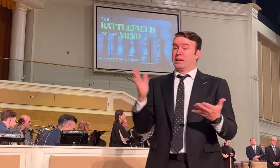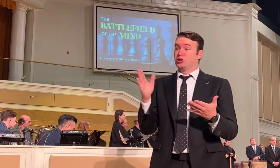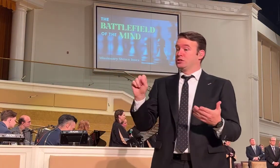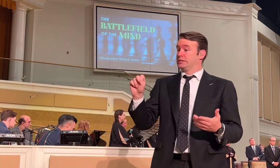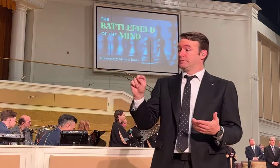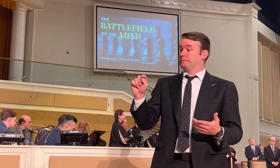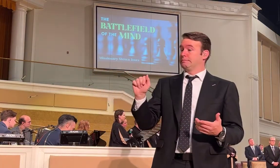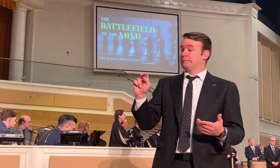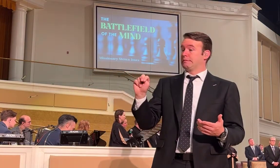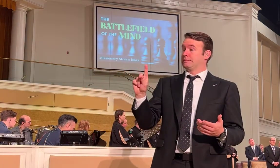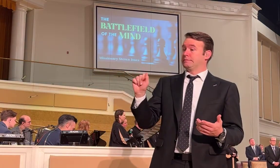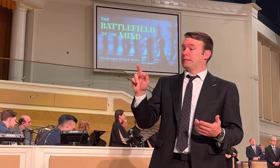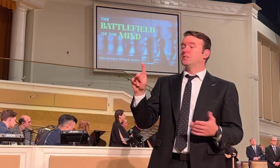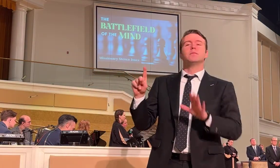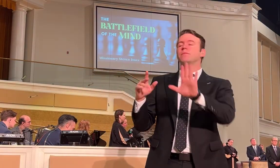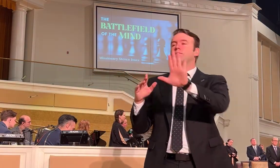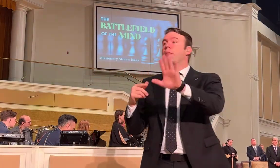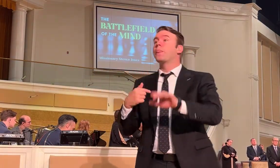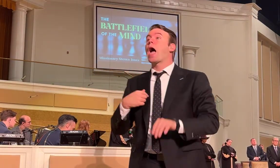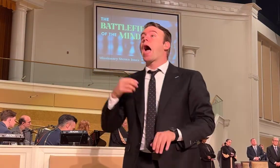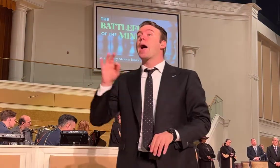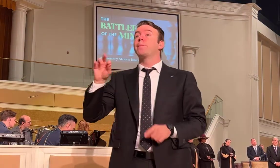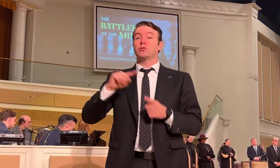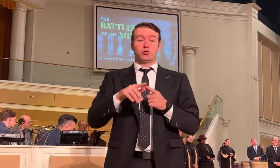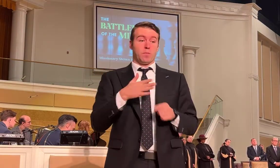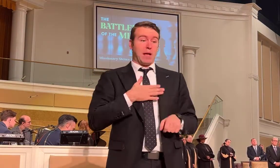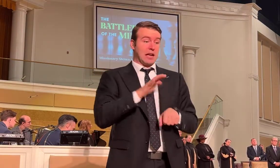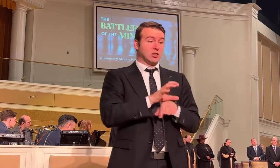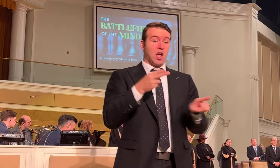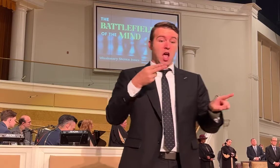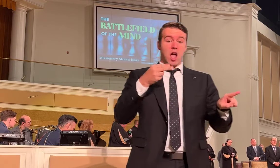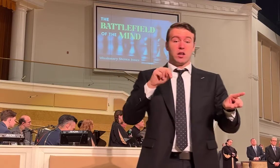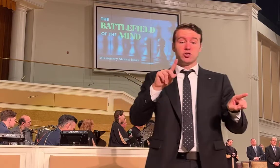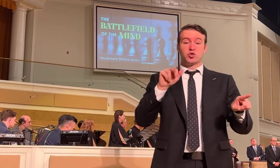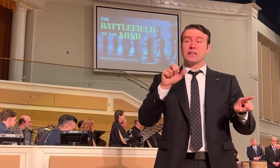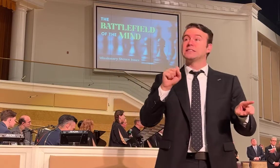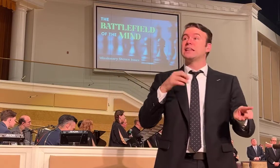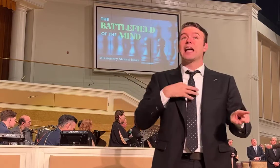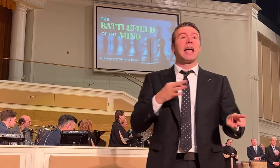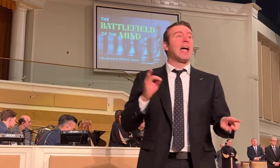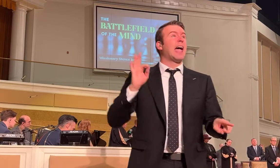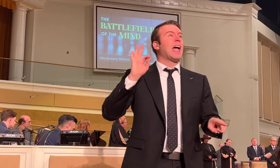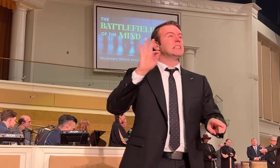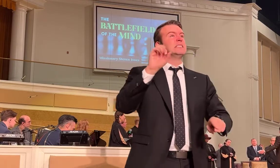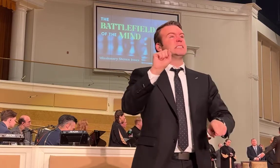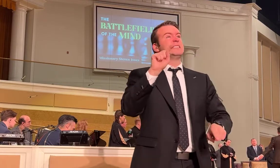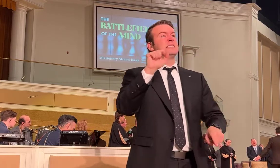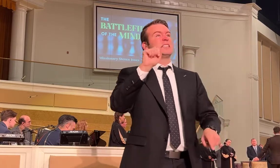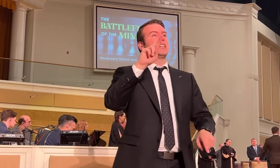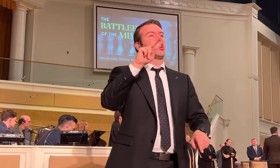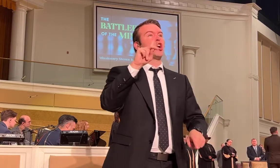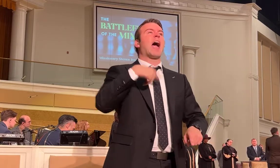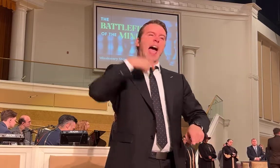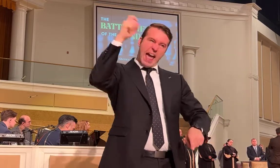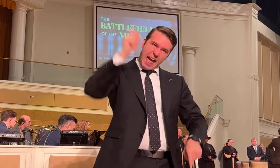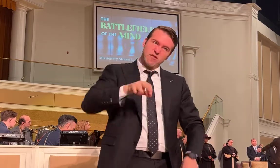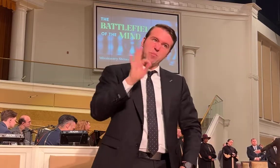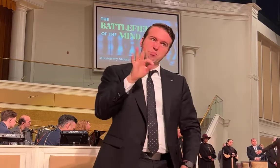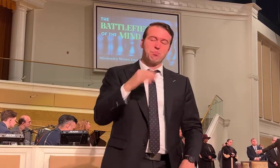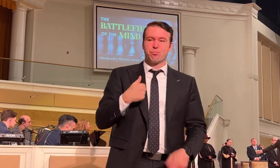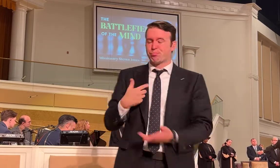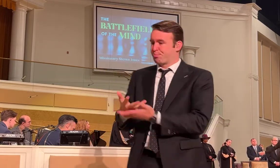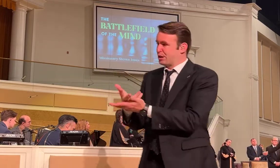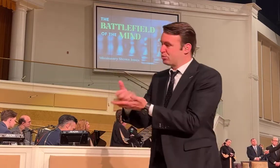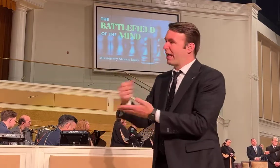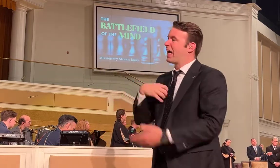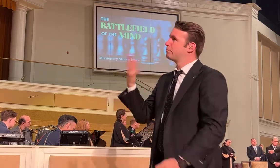standards. I don't preach standards to my church in Honduras because I have nothing else to preach. Because I just ran